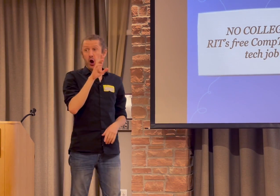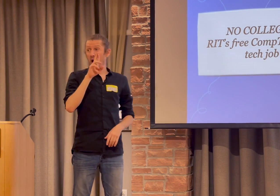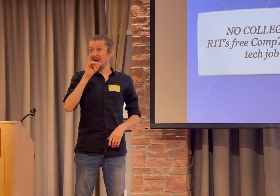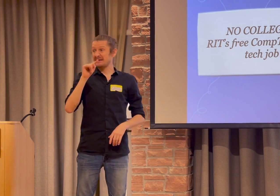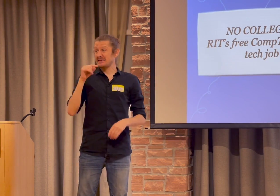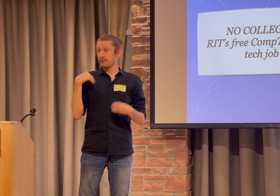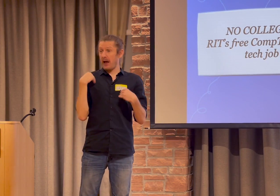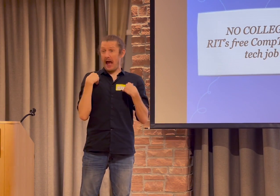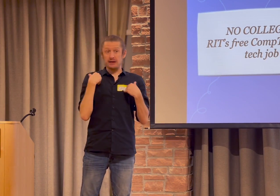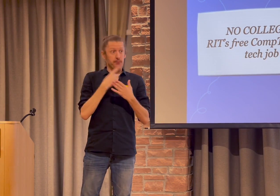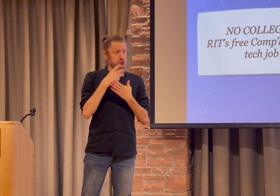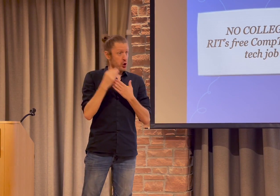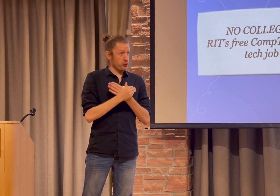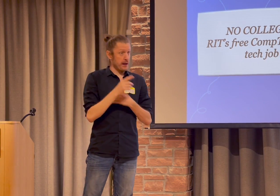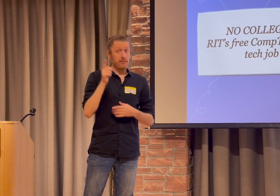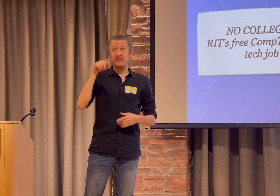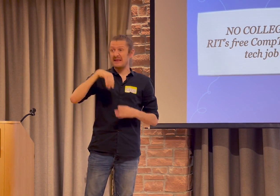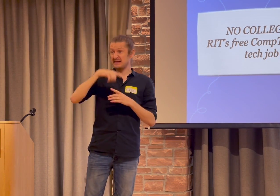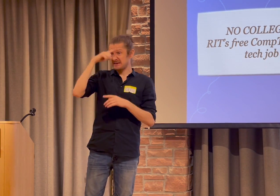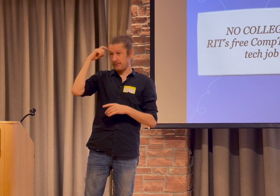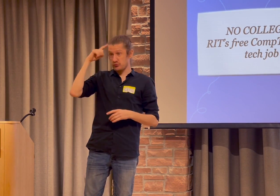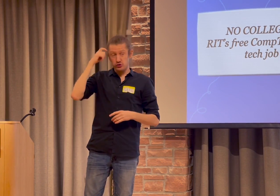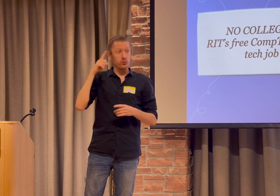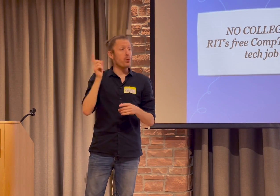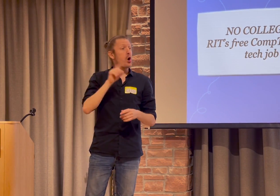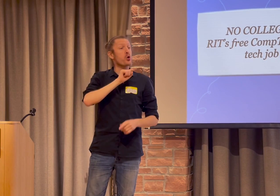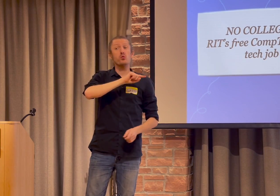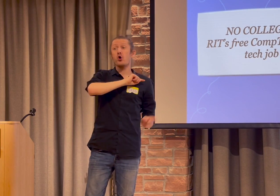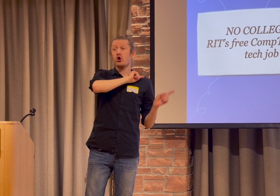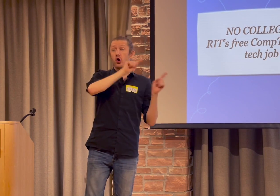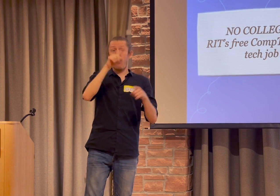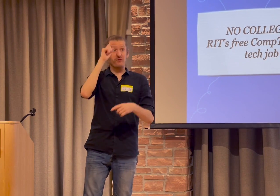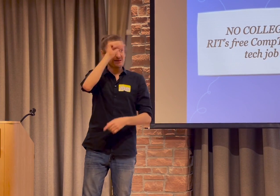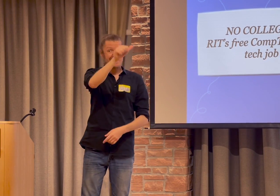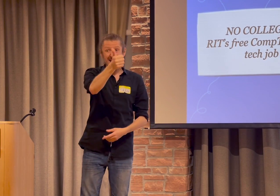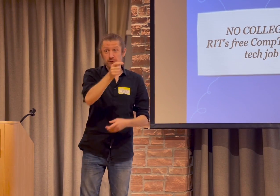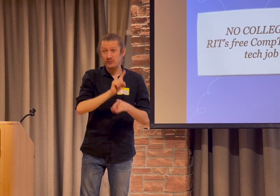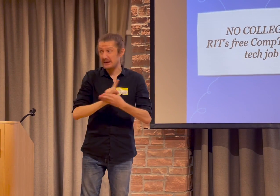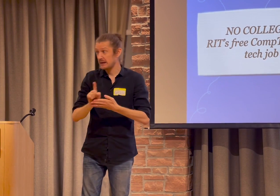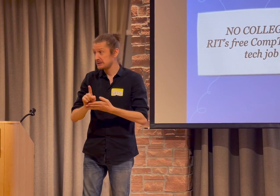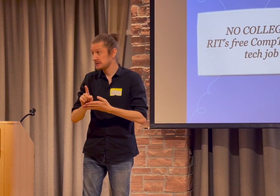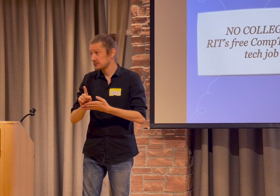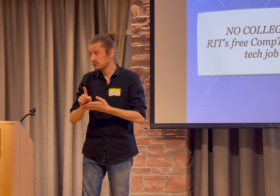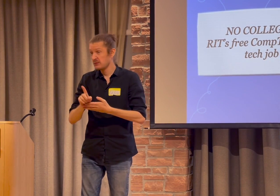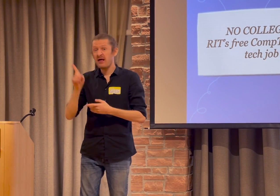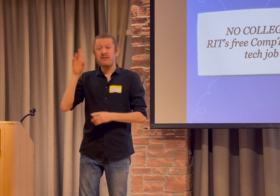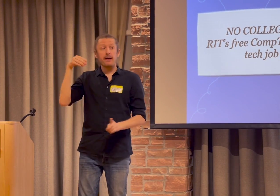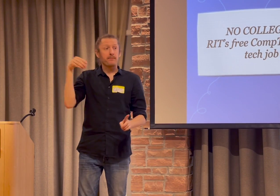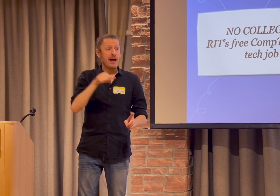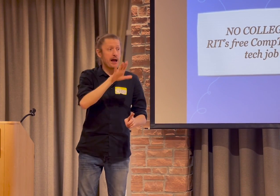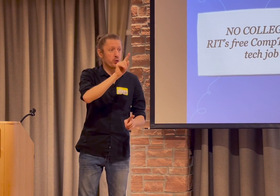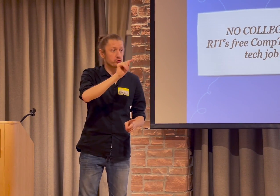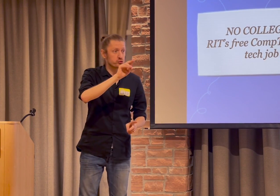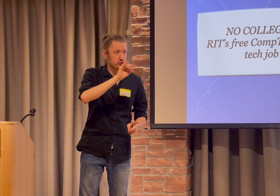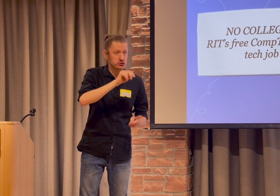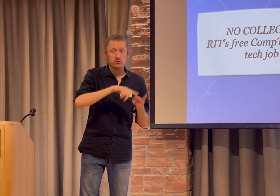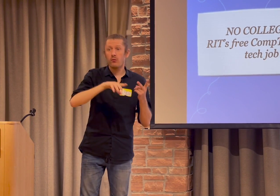fix their computers. RIT has a program for that over the summer where you go for 10 weeks to